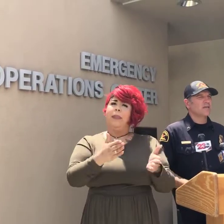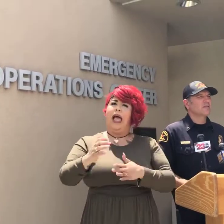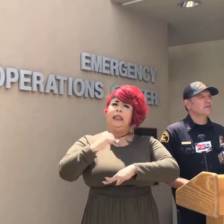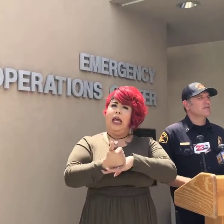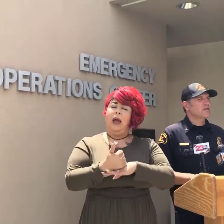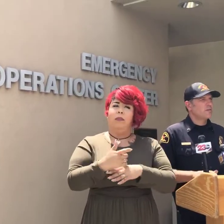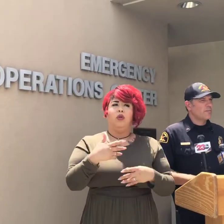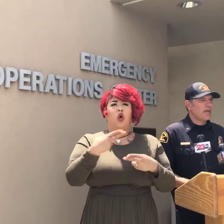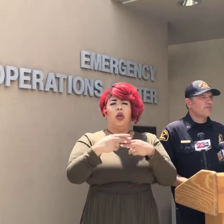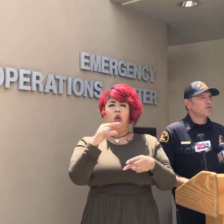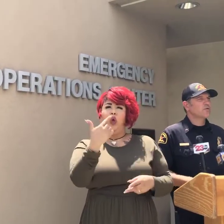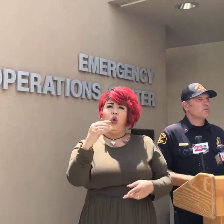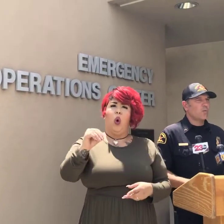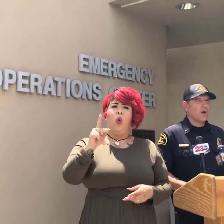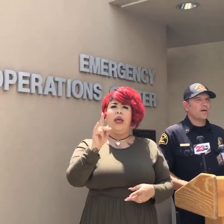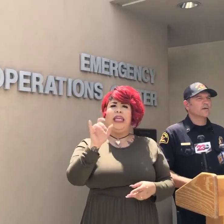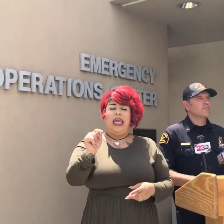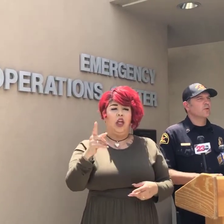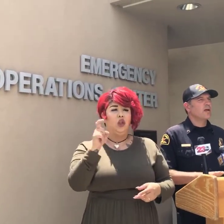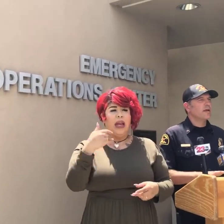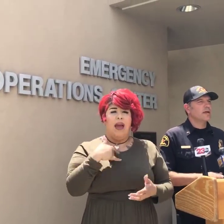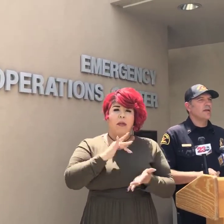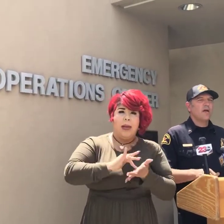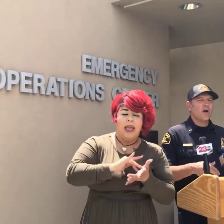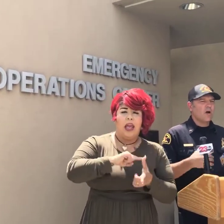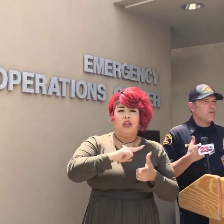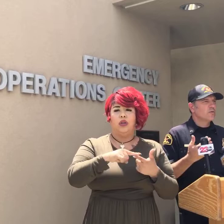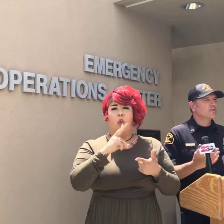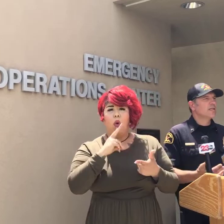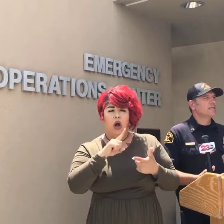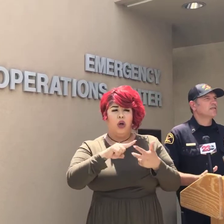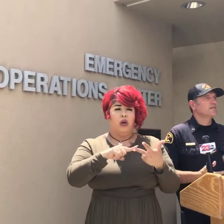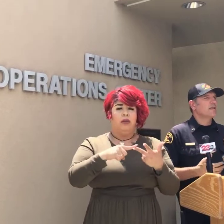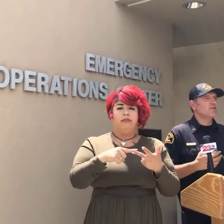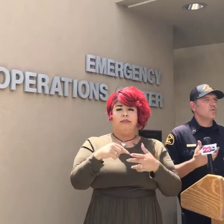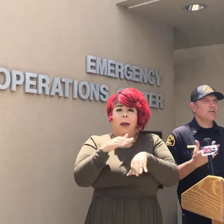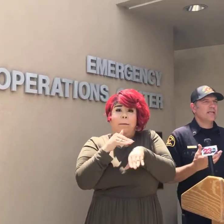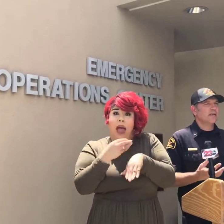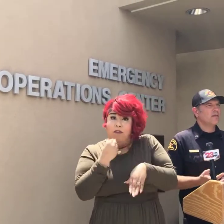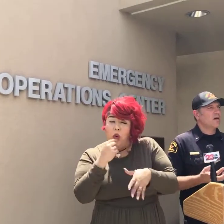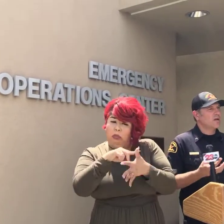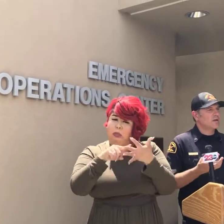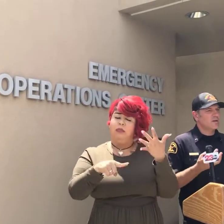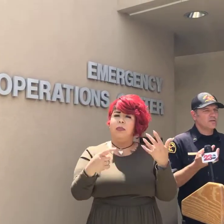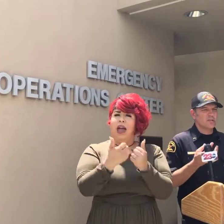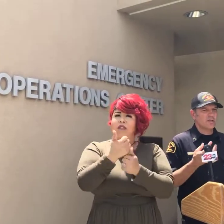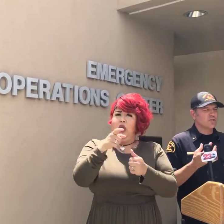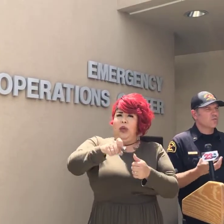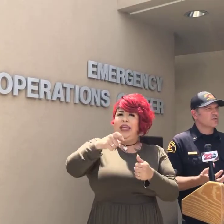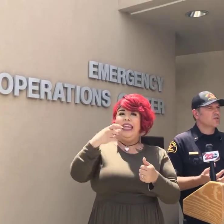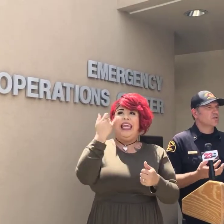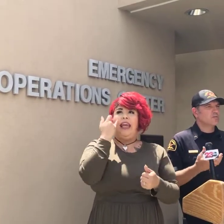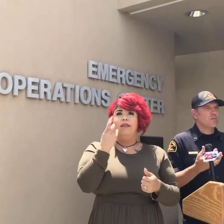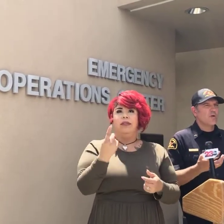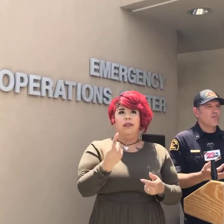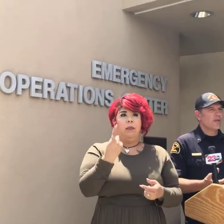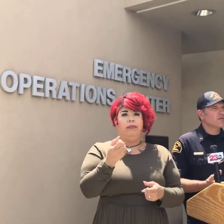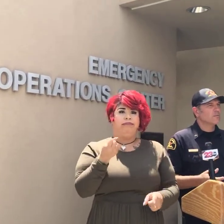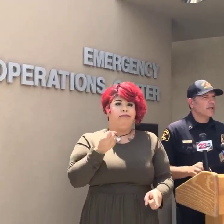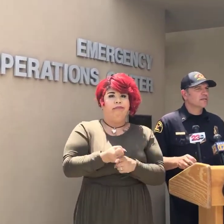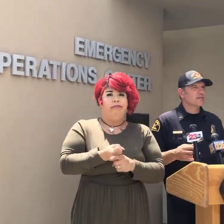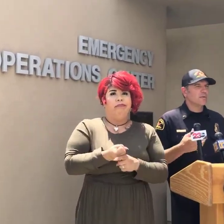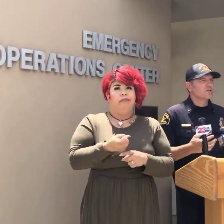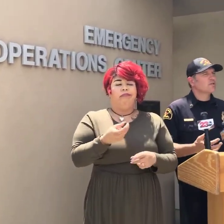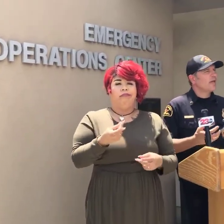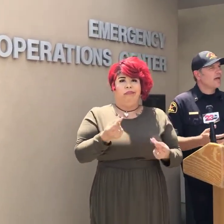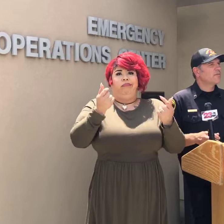your medications, pet food, water supply, all those things that you would need on just a short-term,